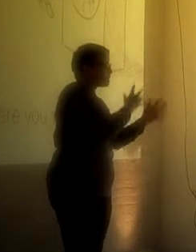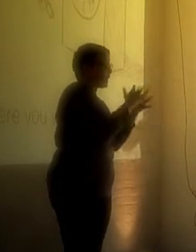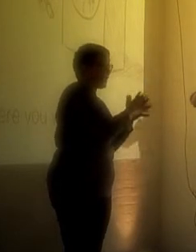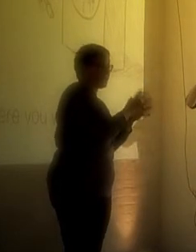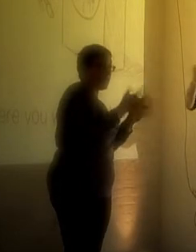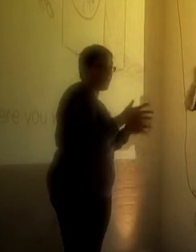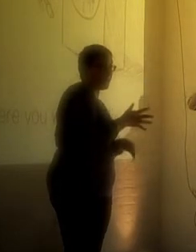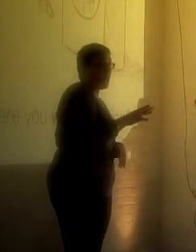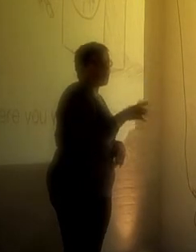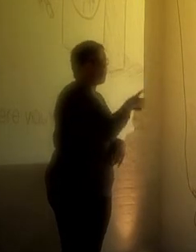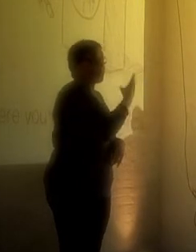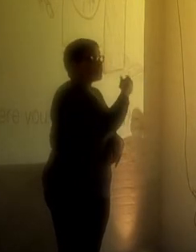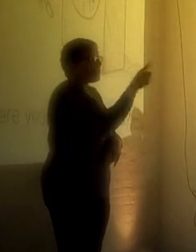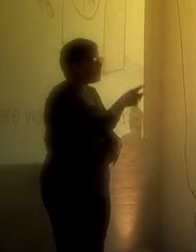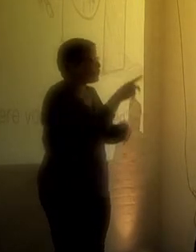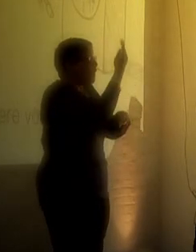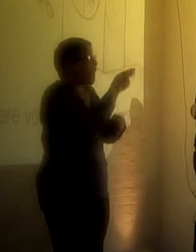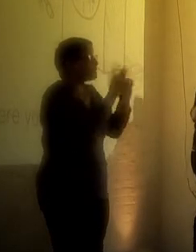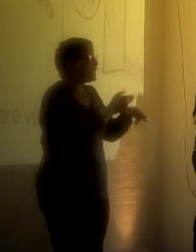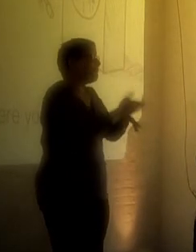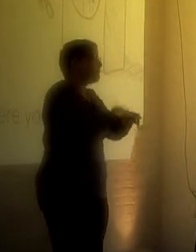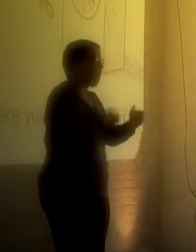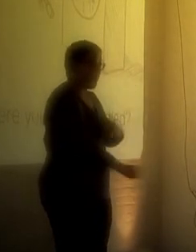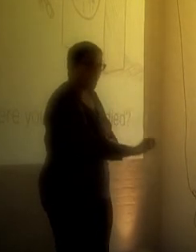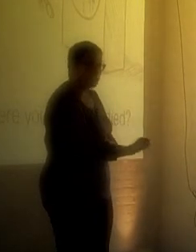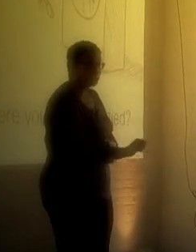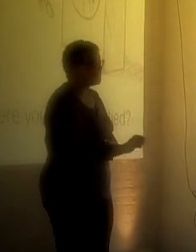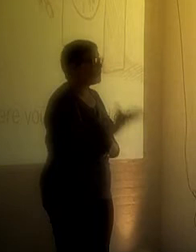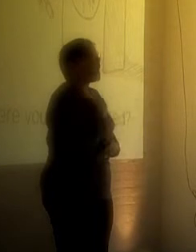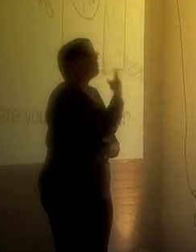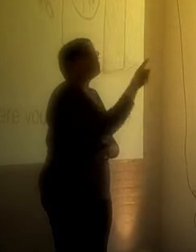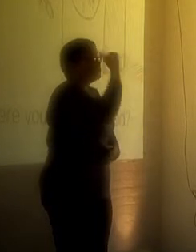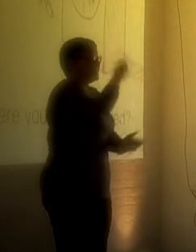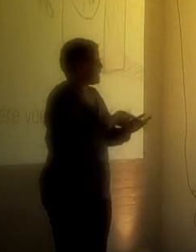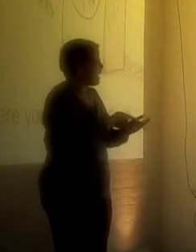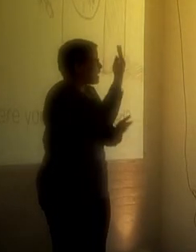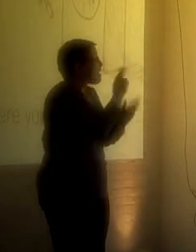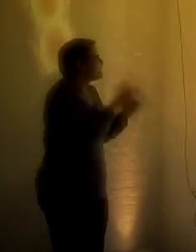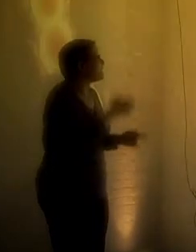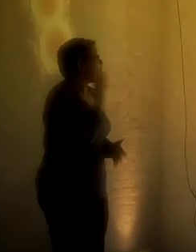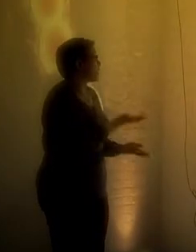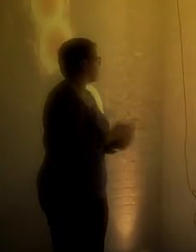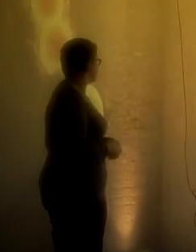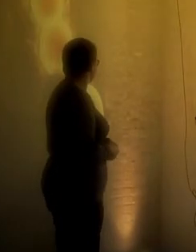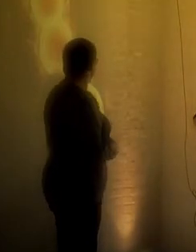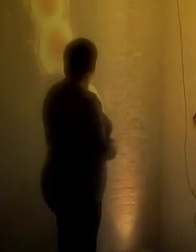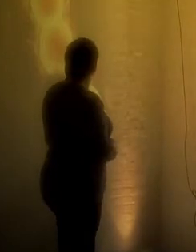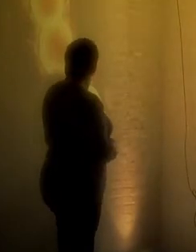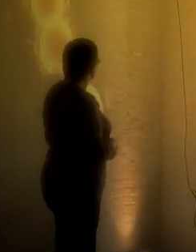died, for some of you, it might have died before you were even born. I don't know. You'll have to work that out for yourself. But